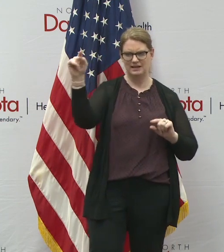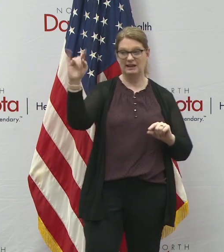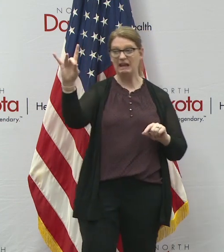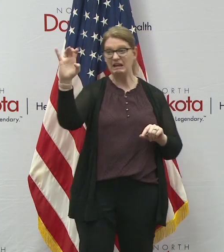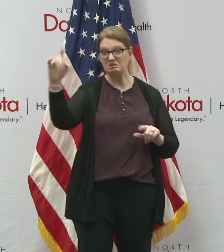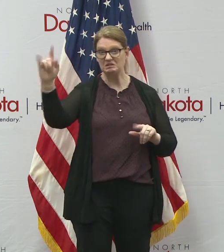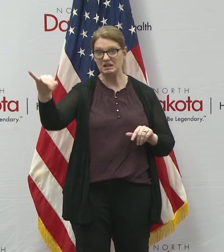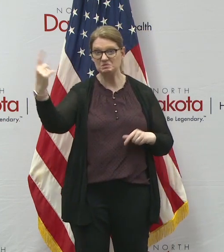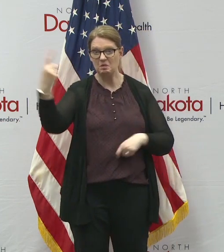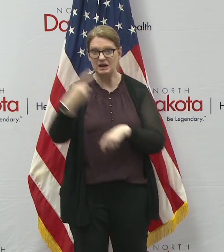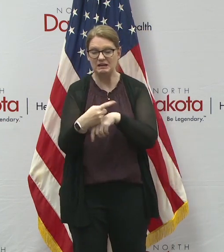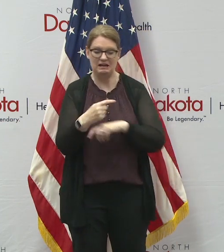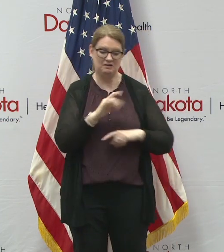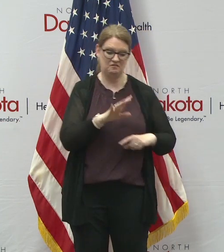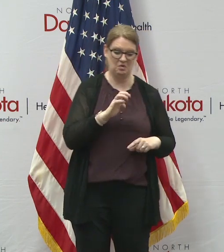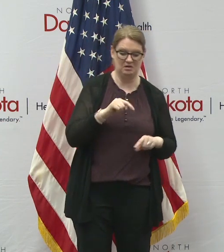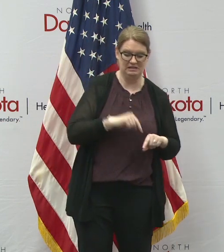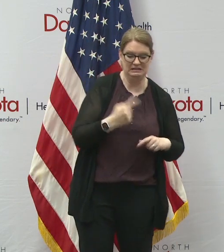back and forth?